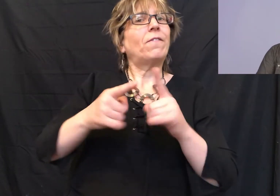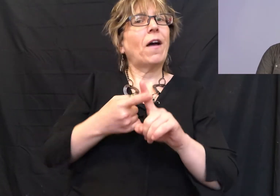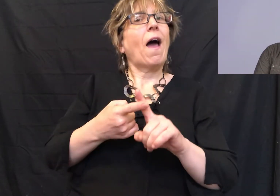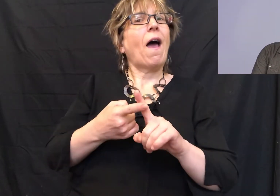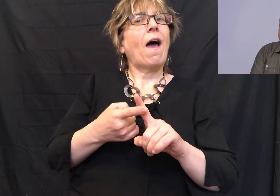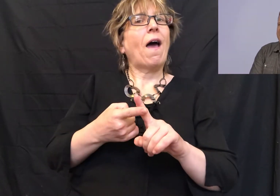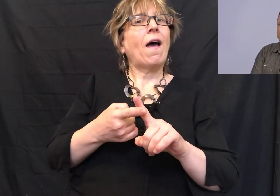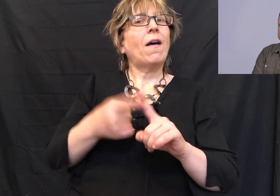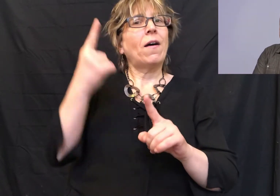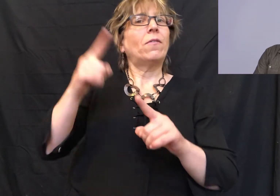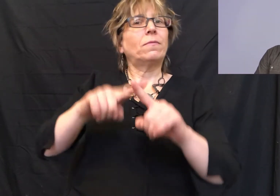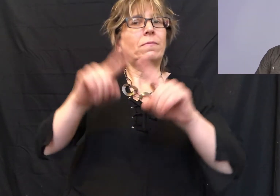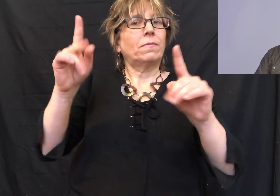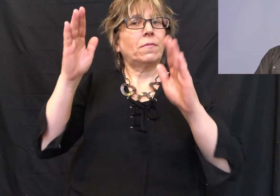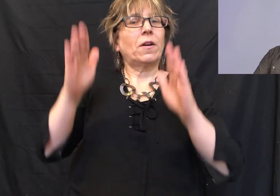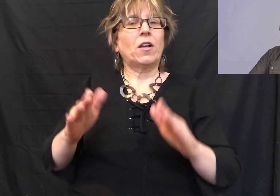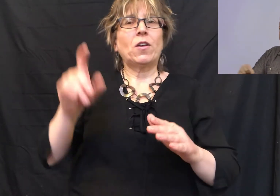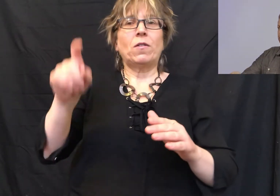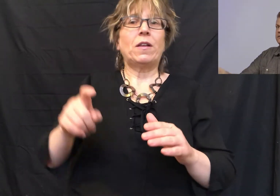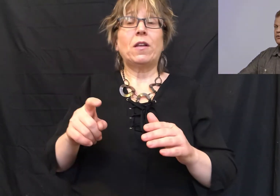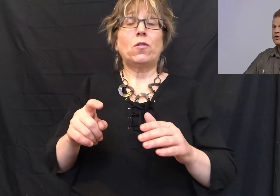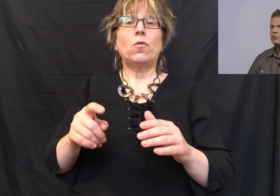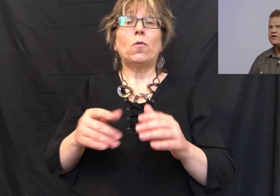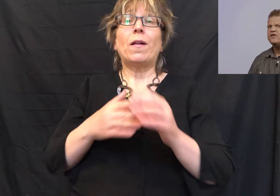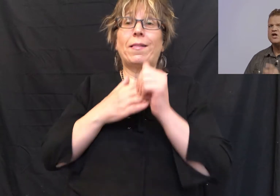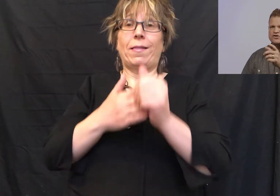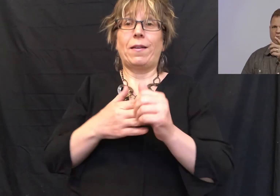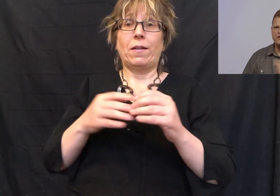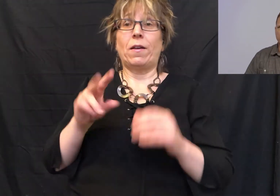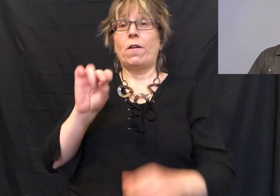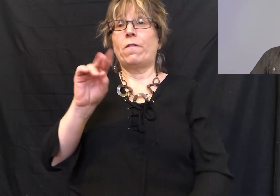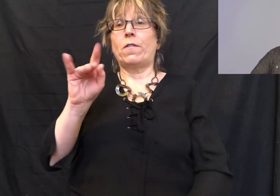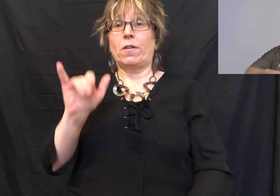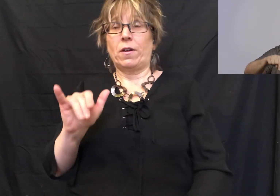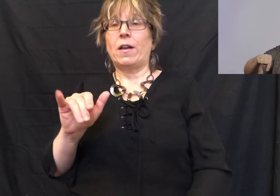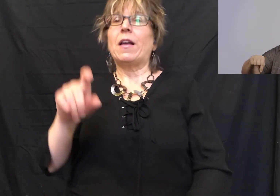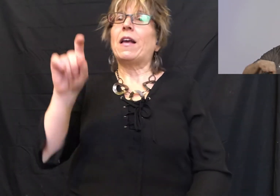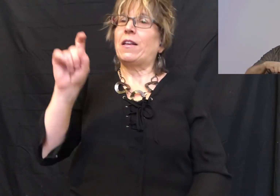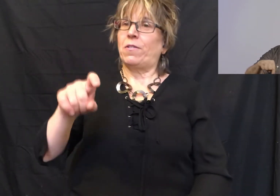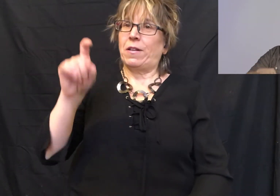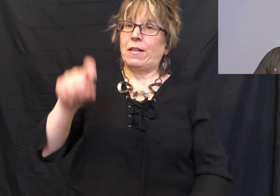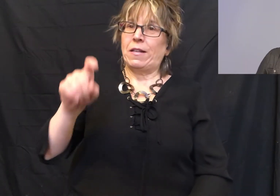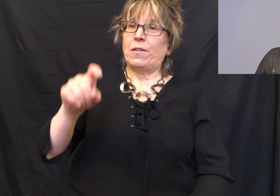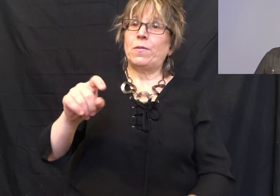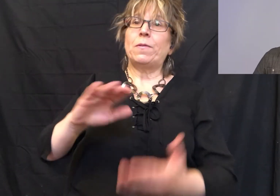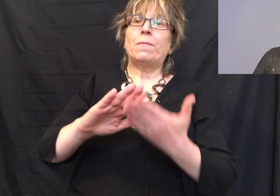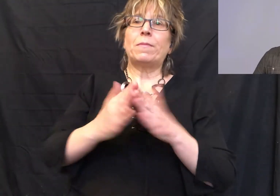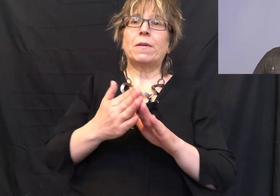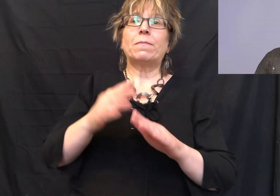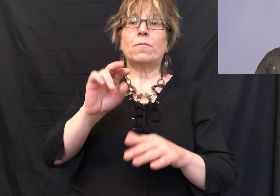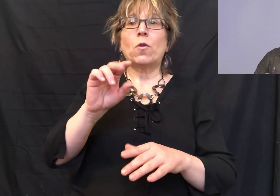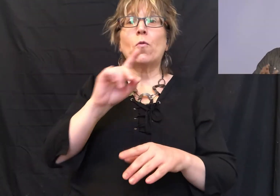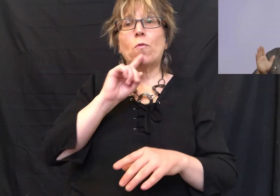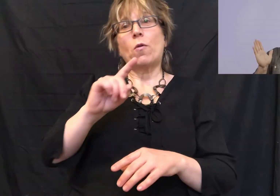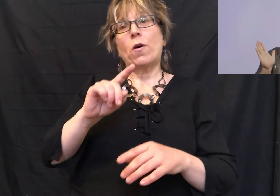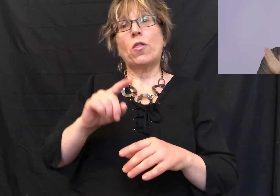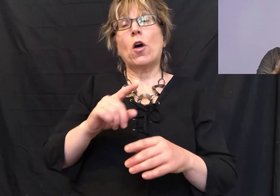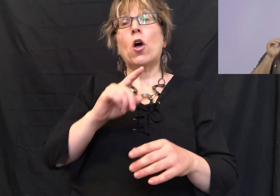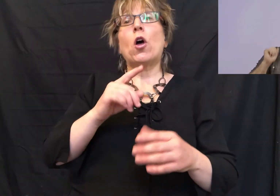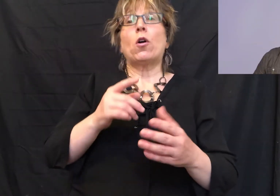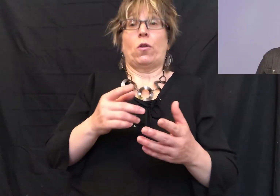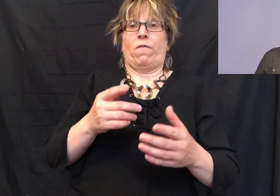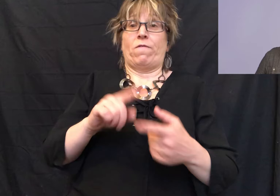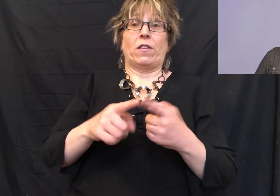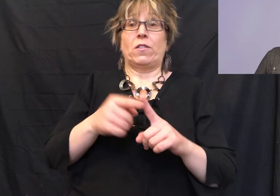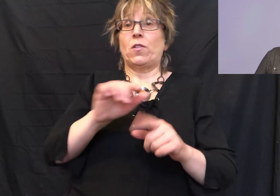else. You lead out in vulnerability. You want to find a friend to be real with? Start being real with the current friends around your life. And you're going to find out